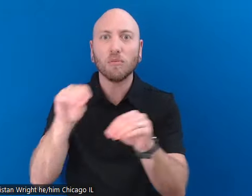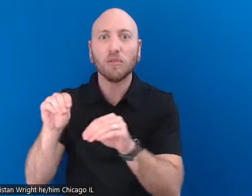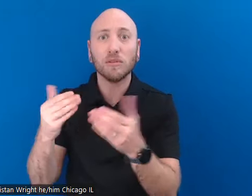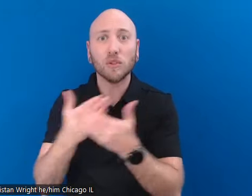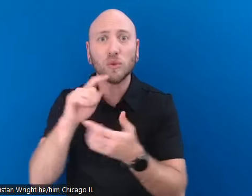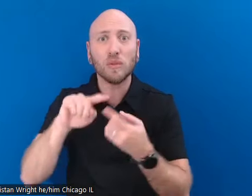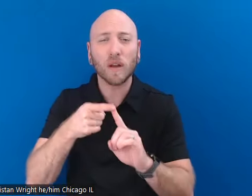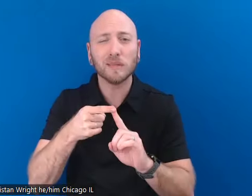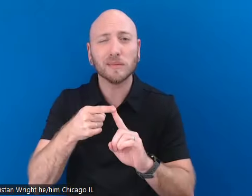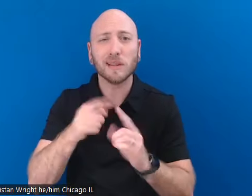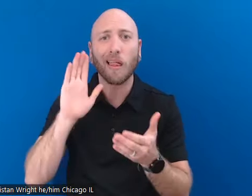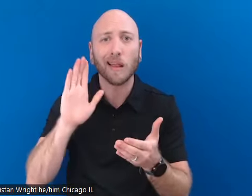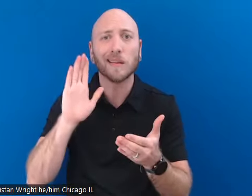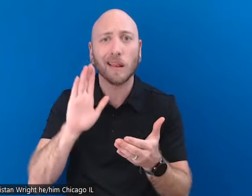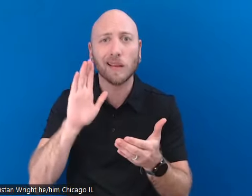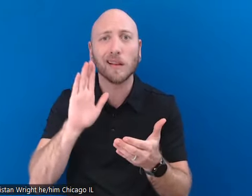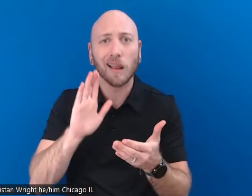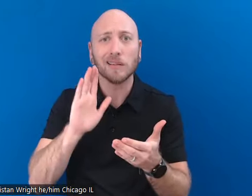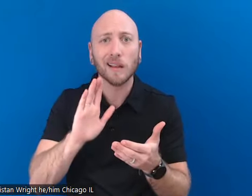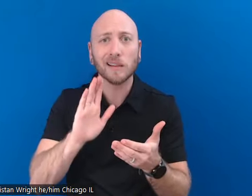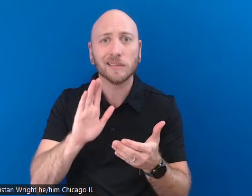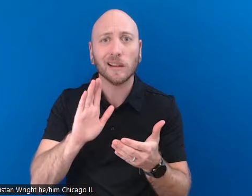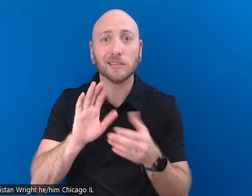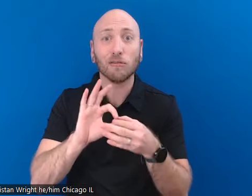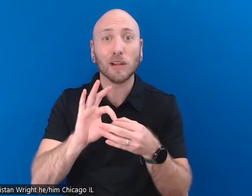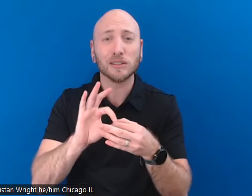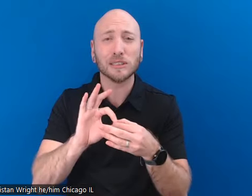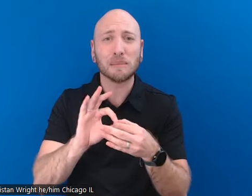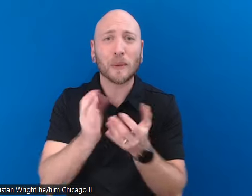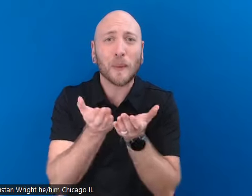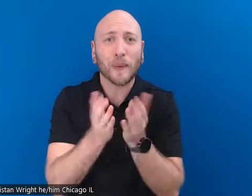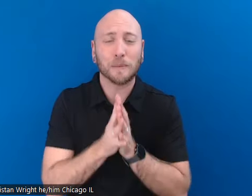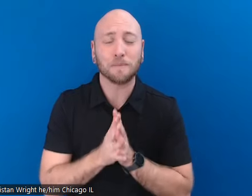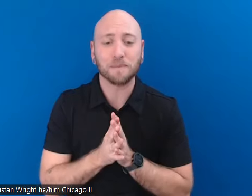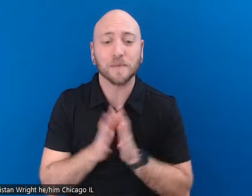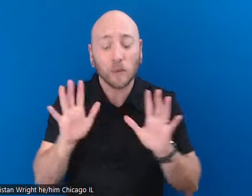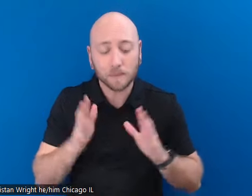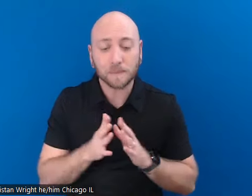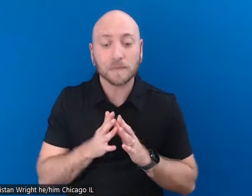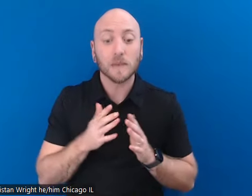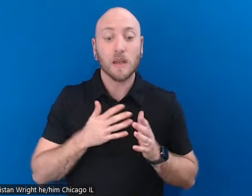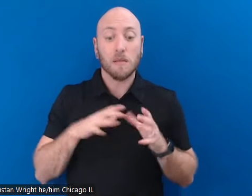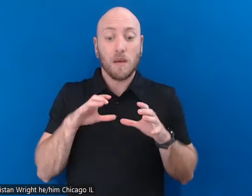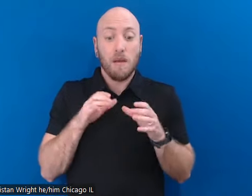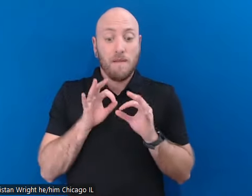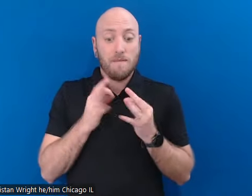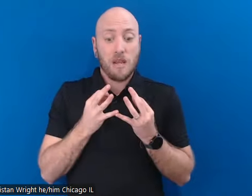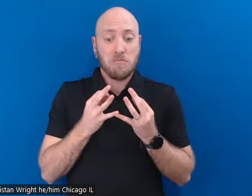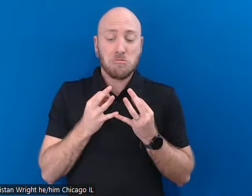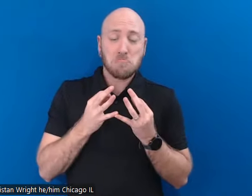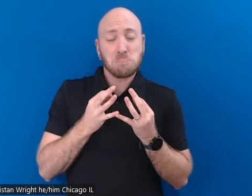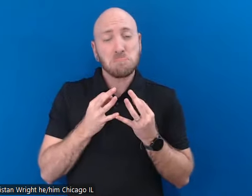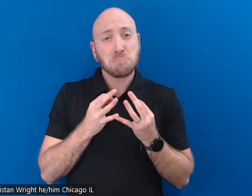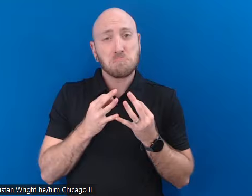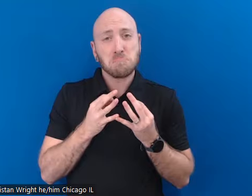people. So my internal family, my immediate family was relatively normal.